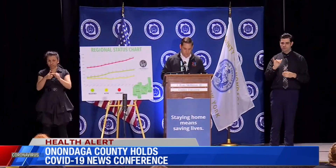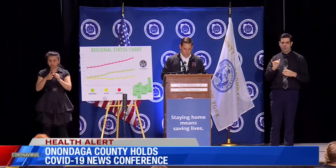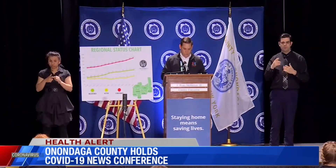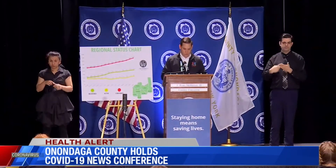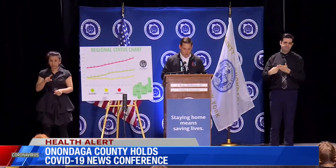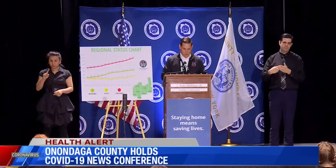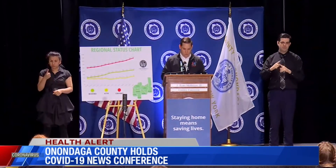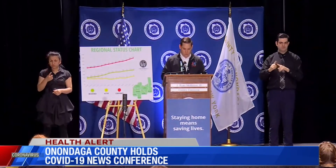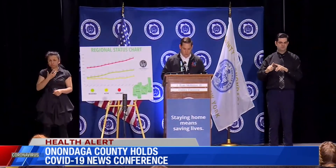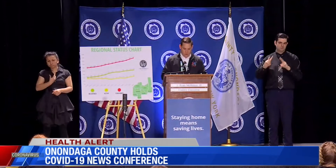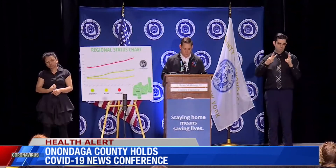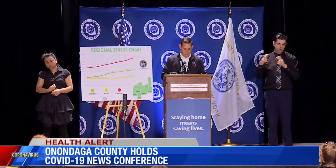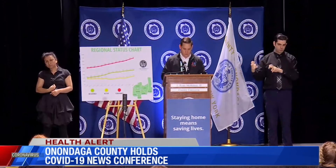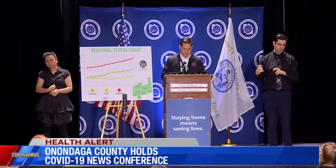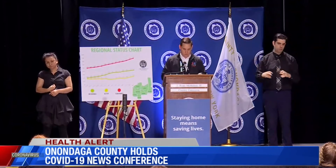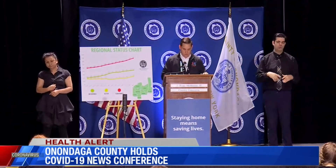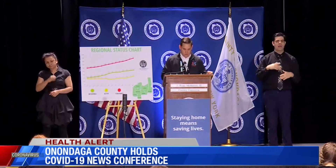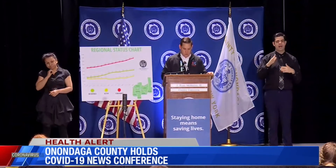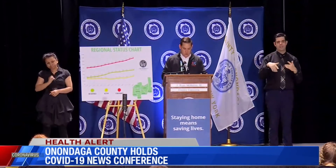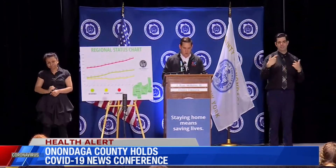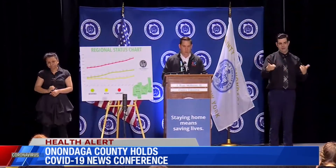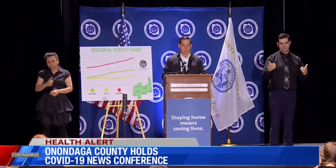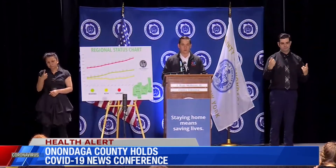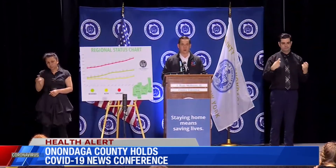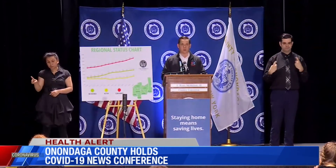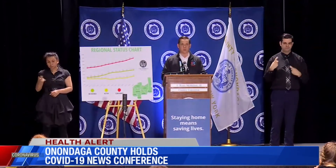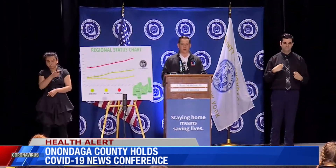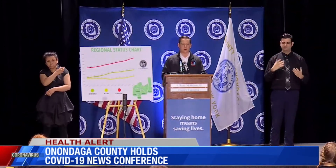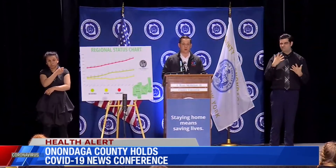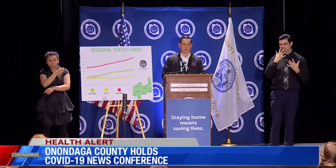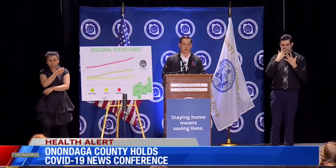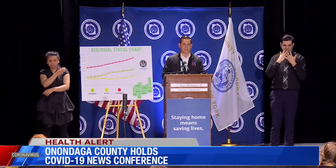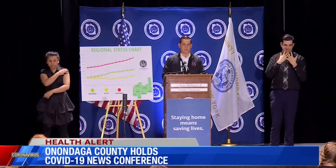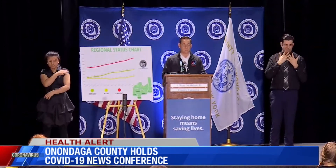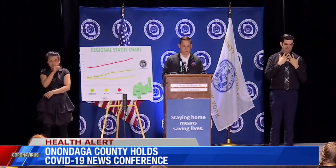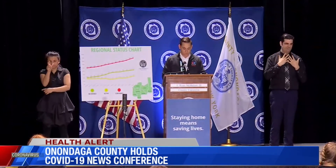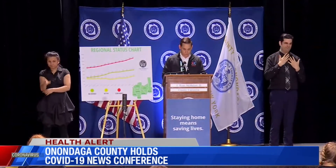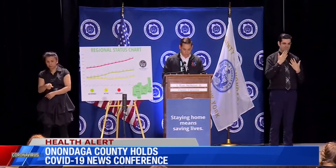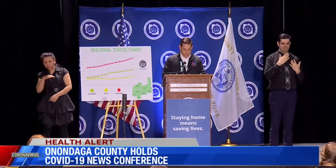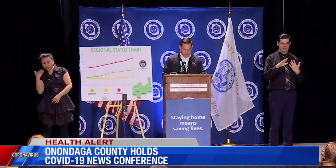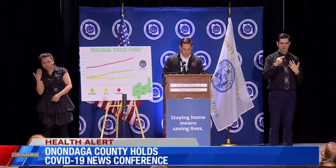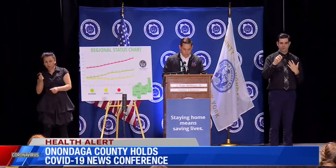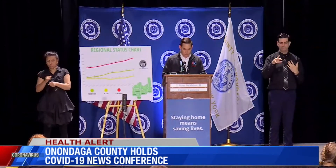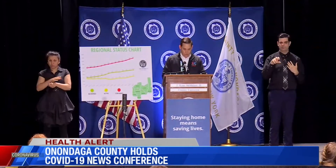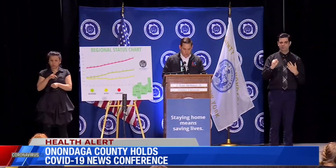Unfortunately, we have lost another member of our community to COVID-19.